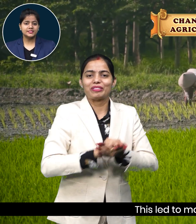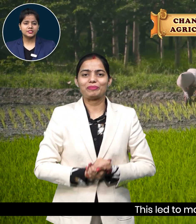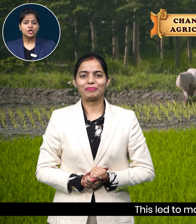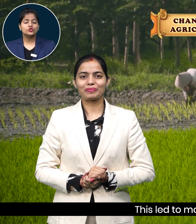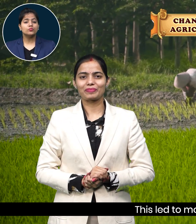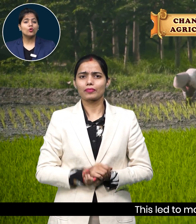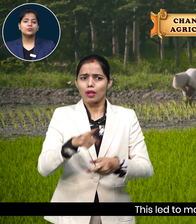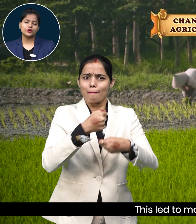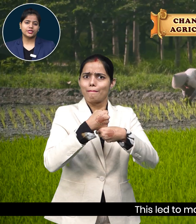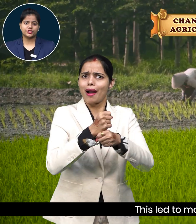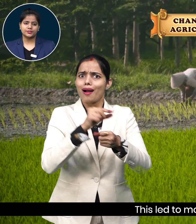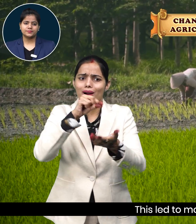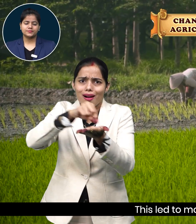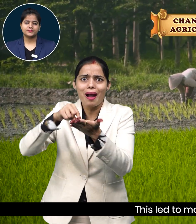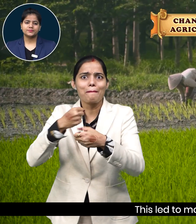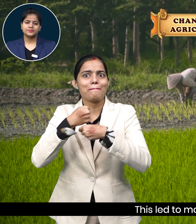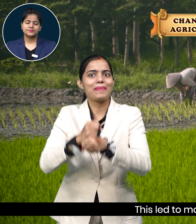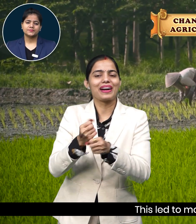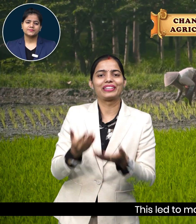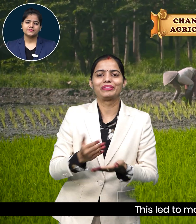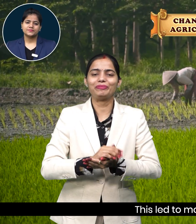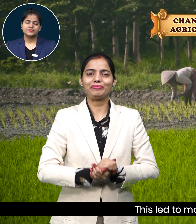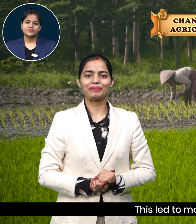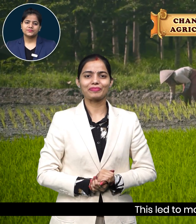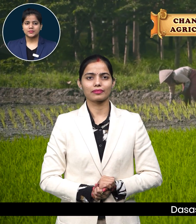This led to more production.